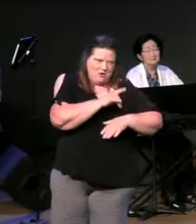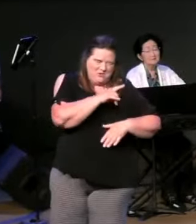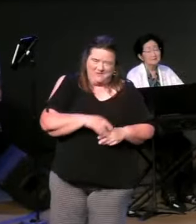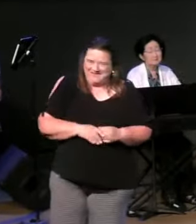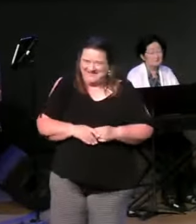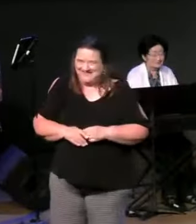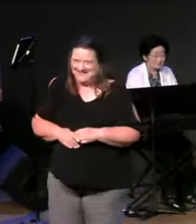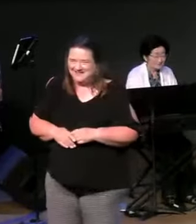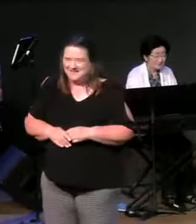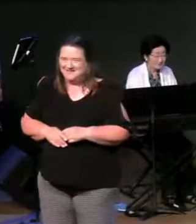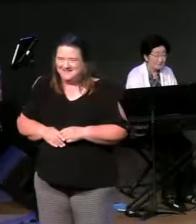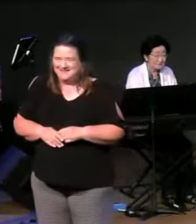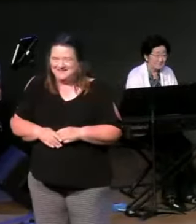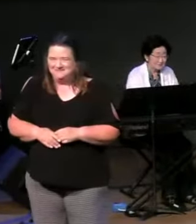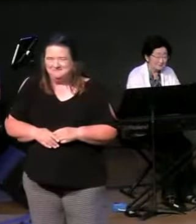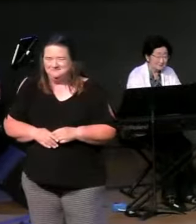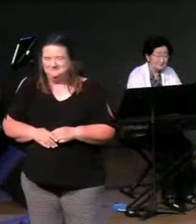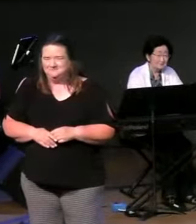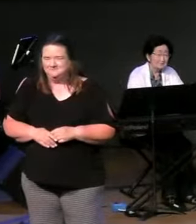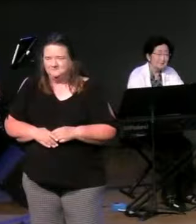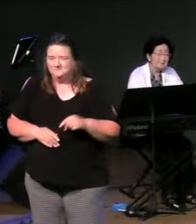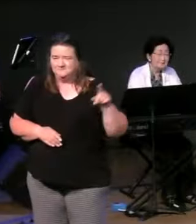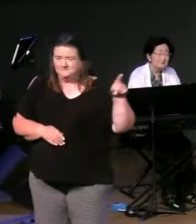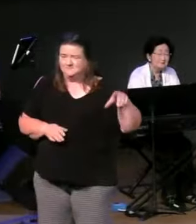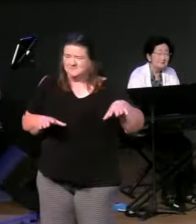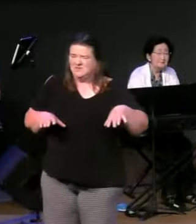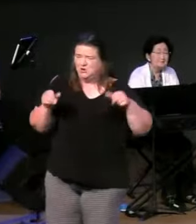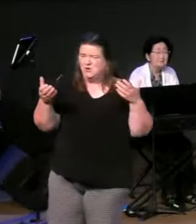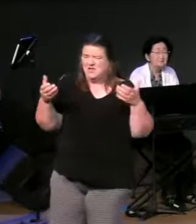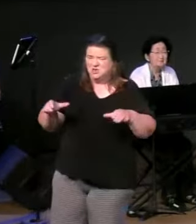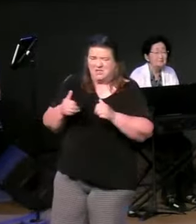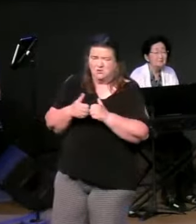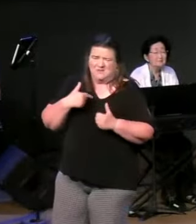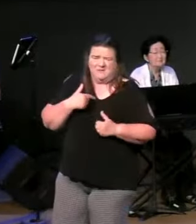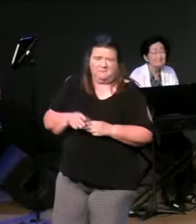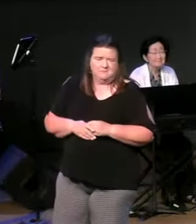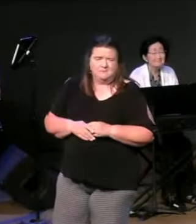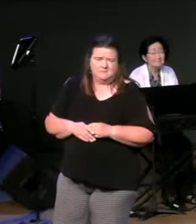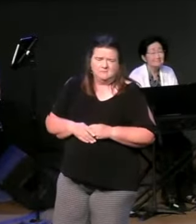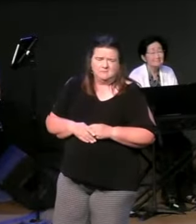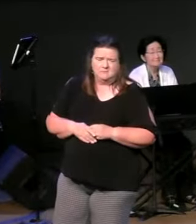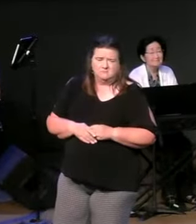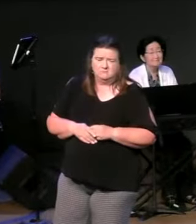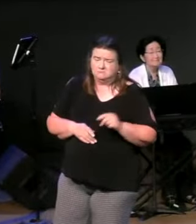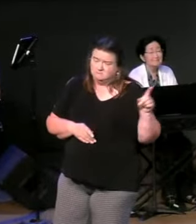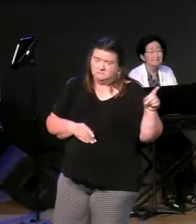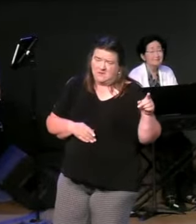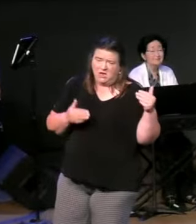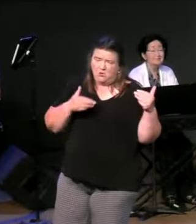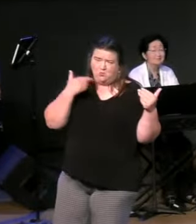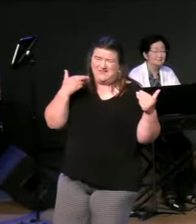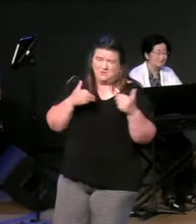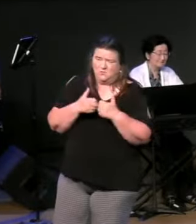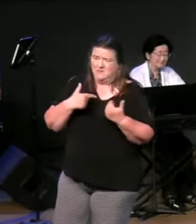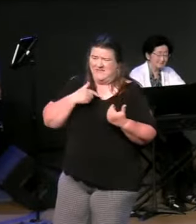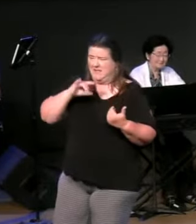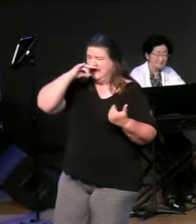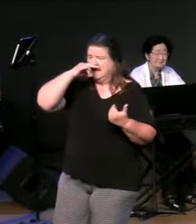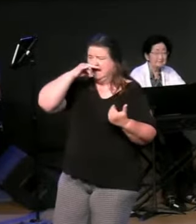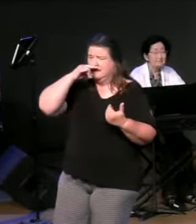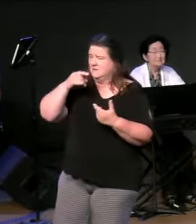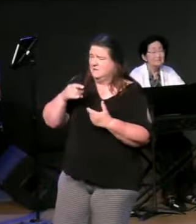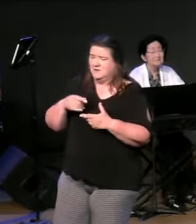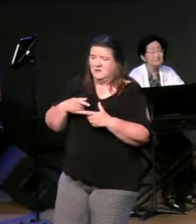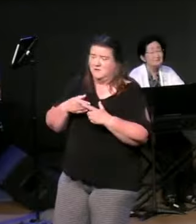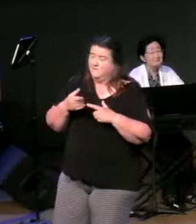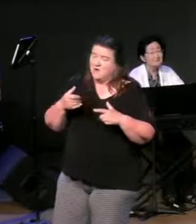but he took a chance on me, folks. He took a chance on a kid who was coming out of one